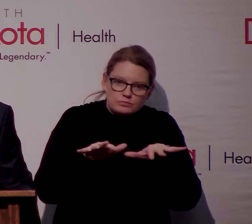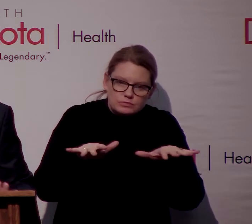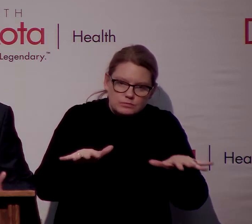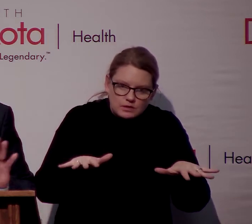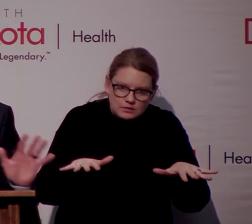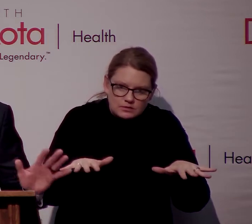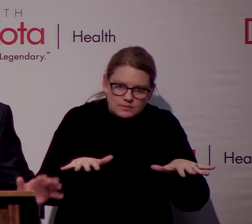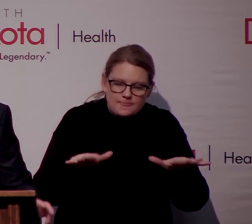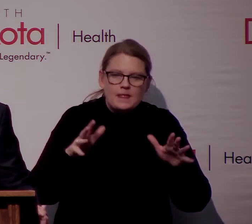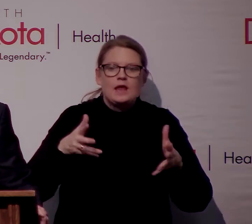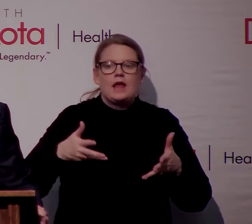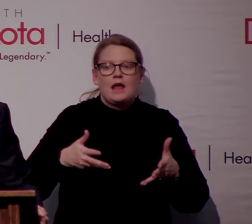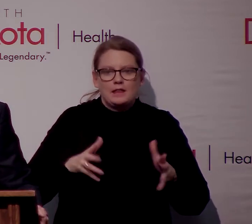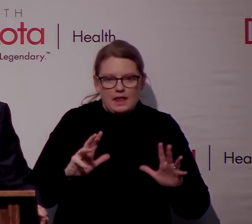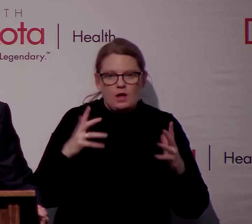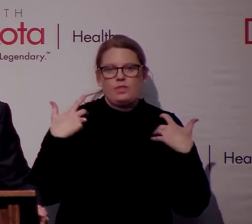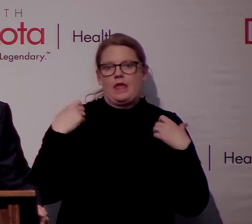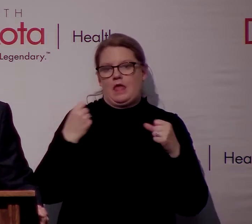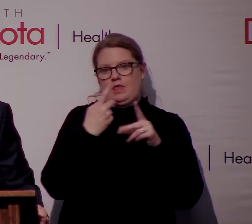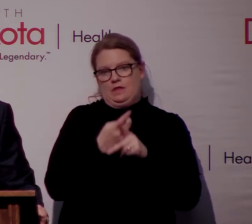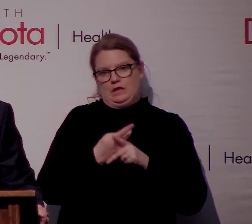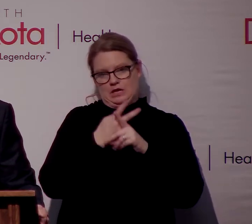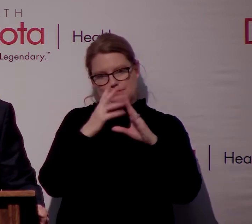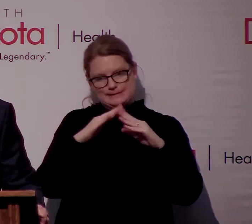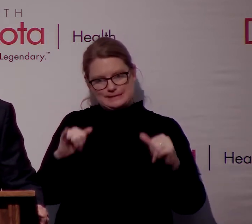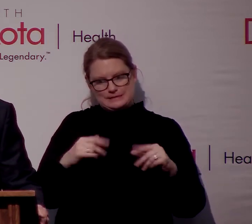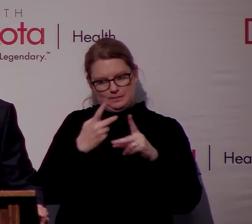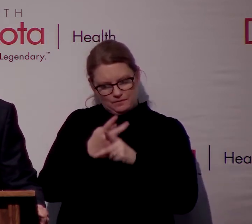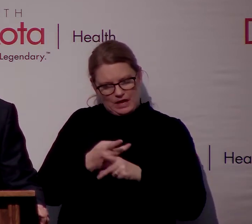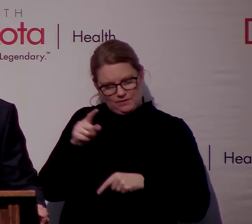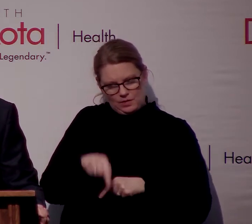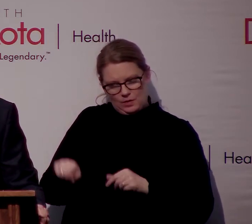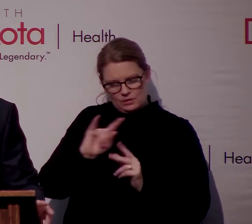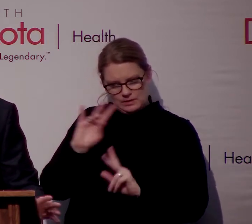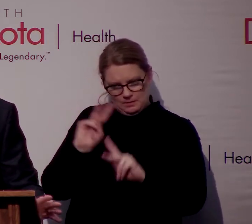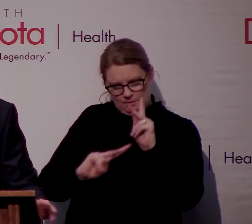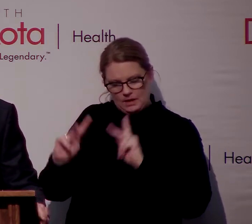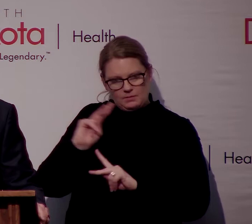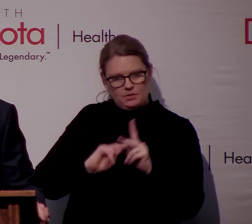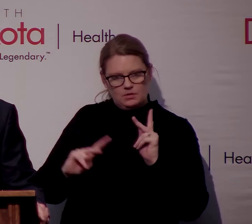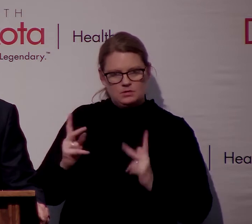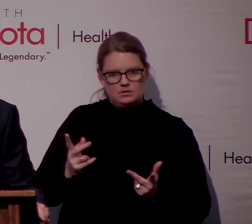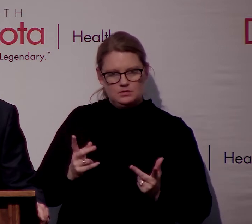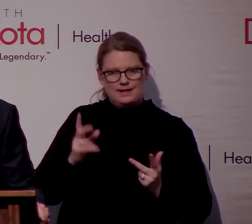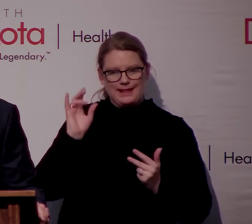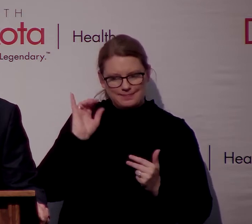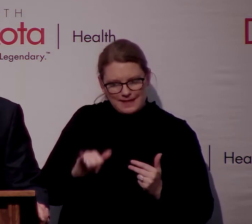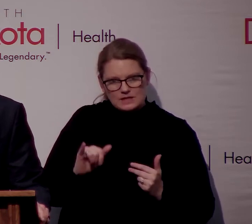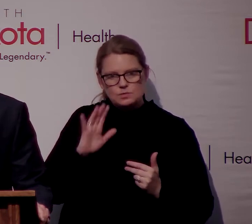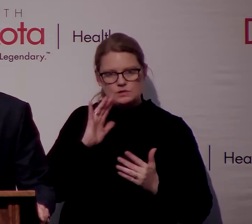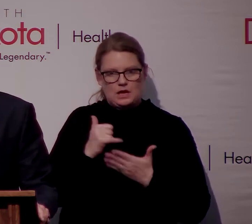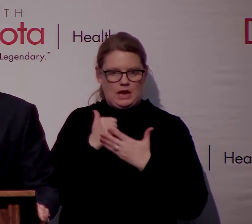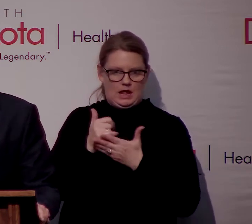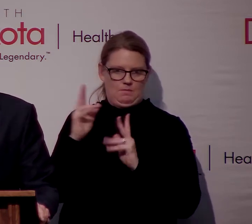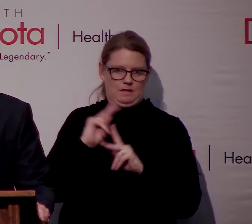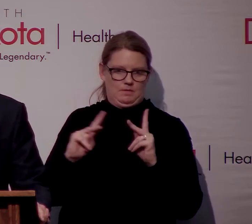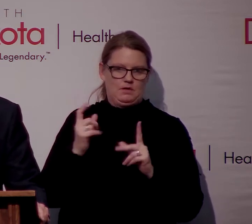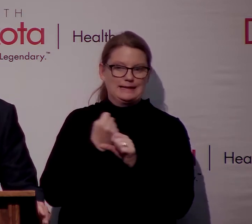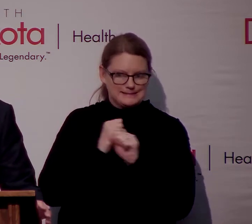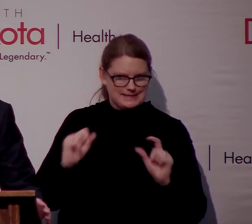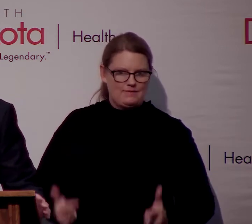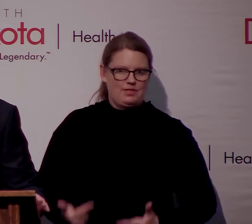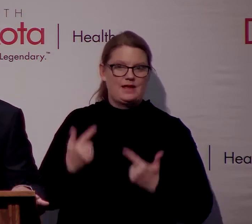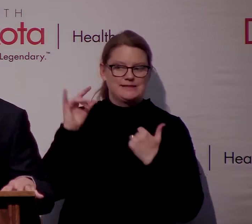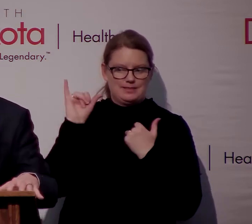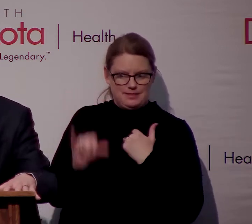capacity, allow the capacity in the healthcare system to care for those, and when we need to, and that's what's going to be the life-saving action. So everybody should